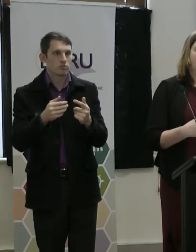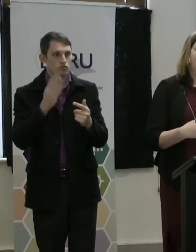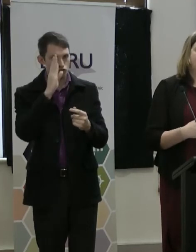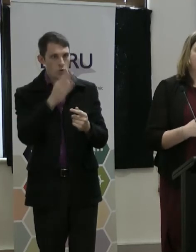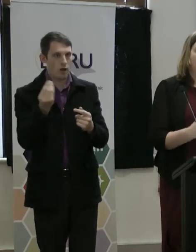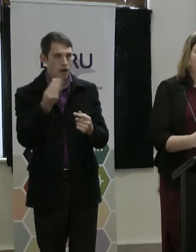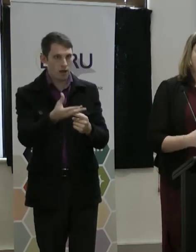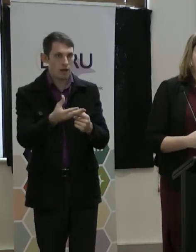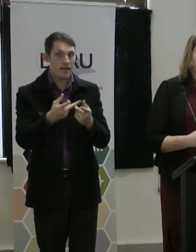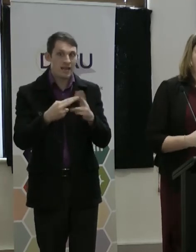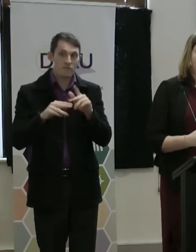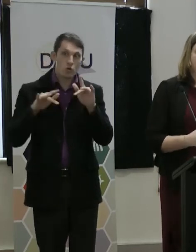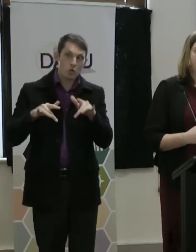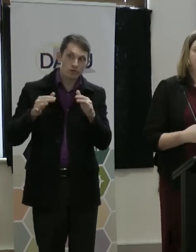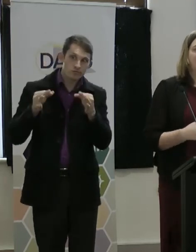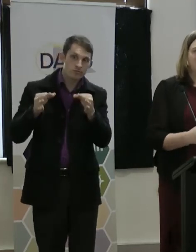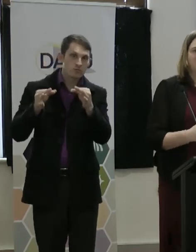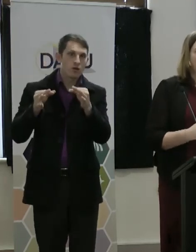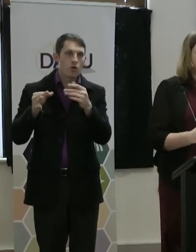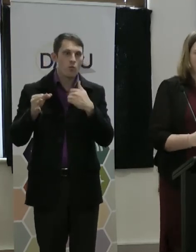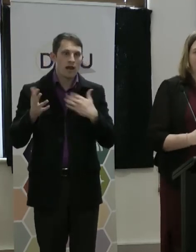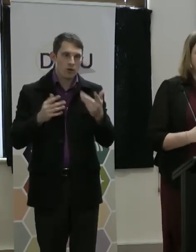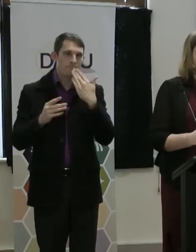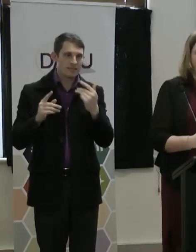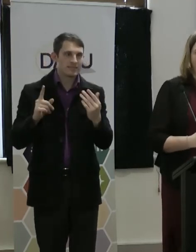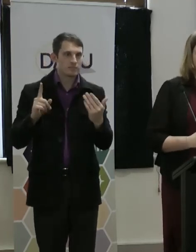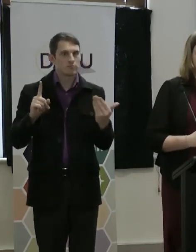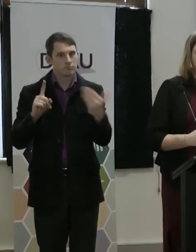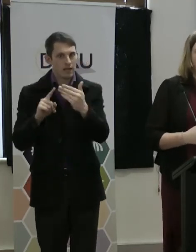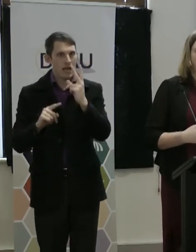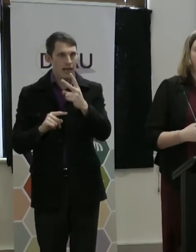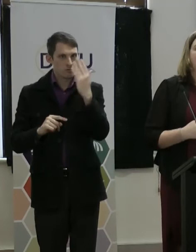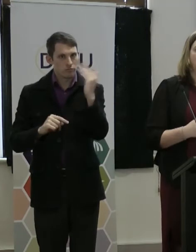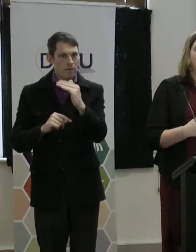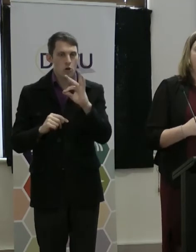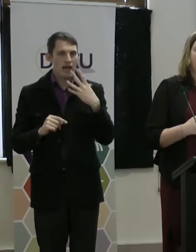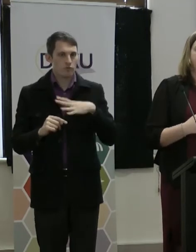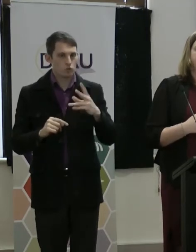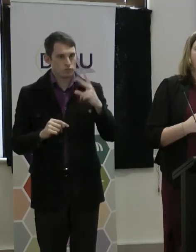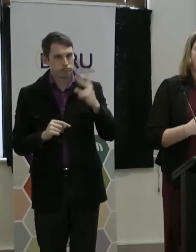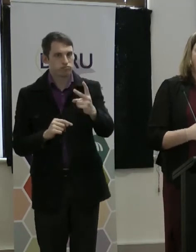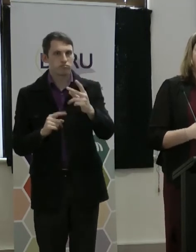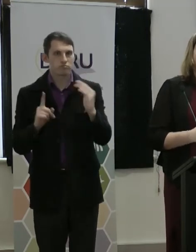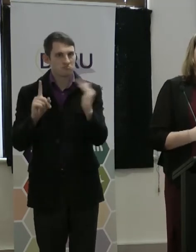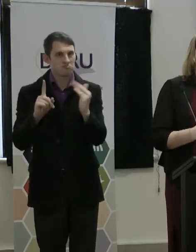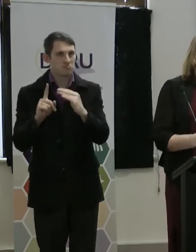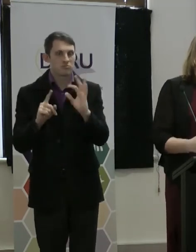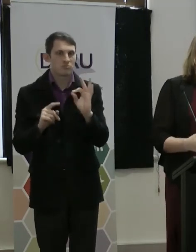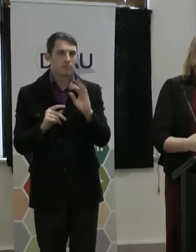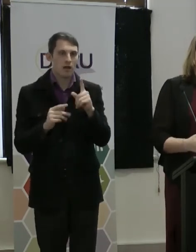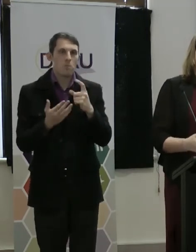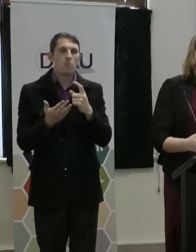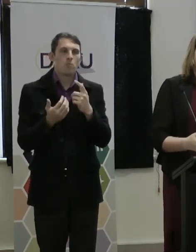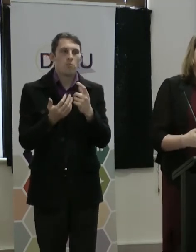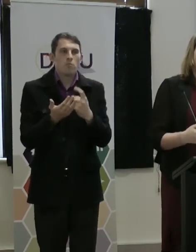would encourage you to go back to the provider, but you don't have to do that multiple times. But it would be preferable to give the